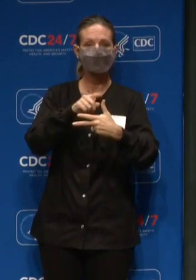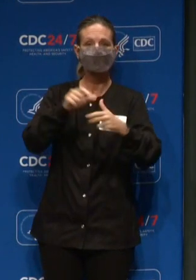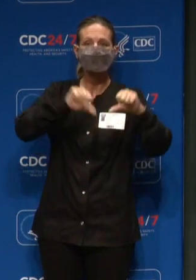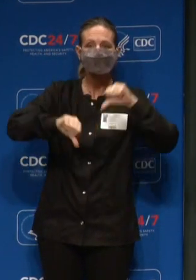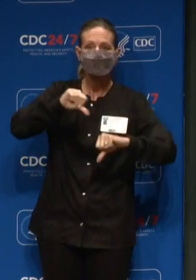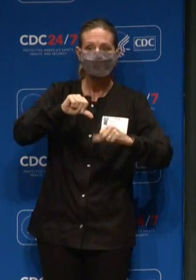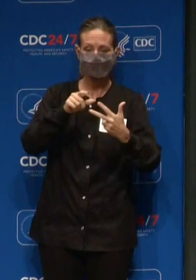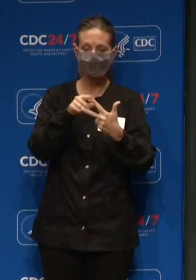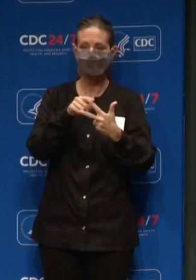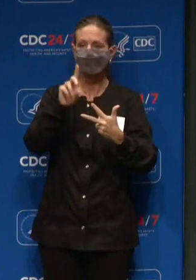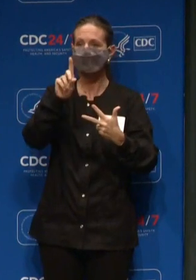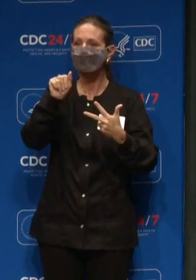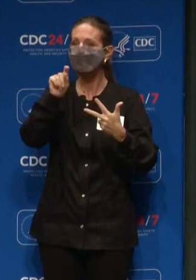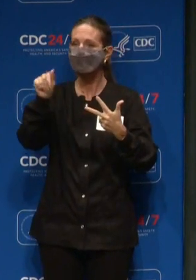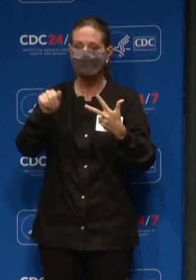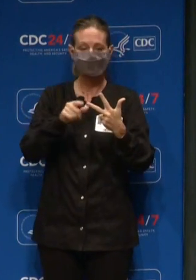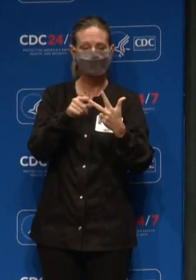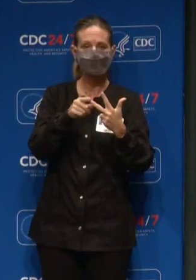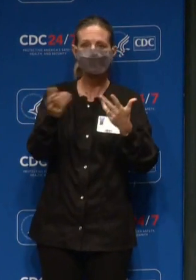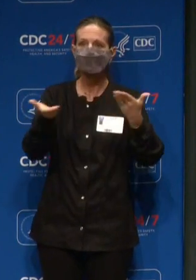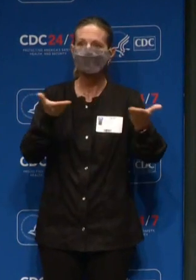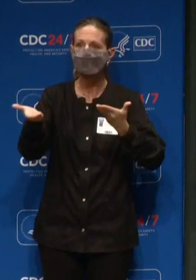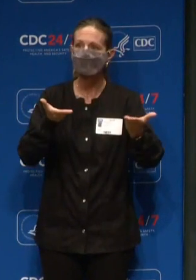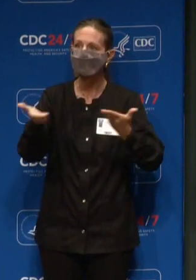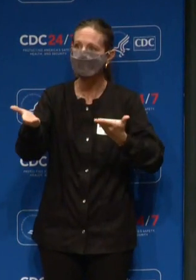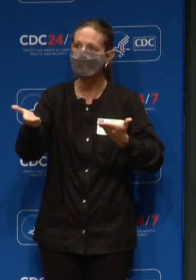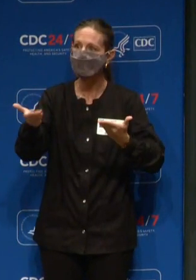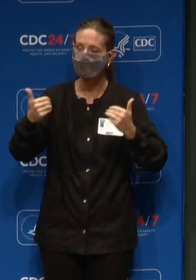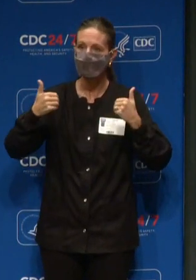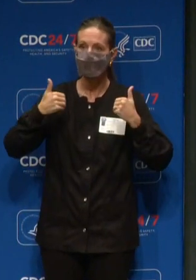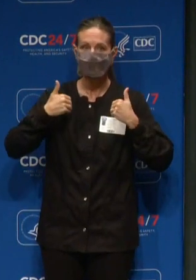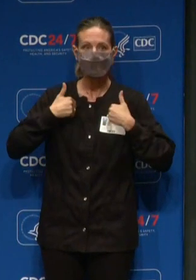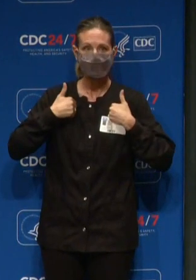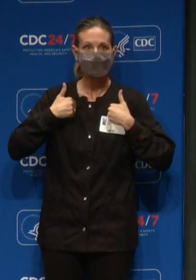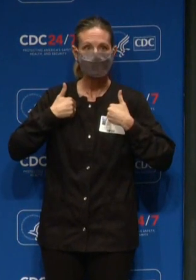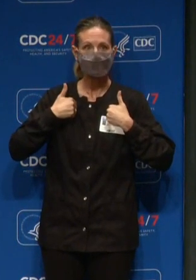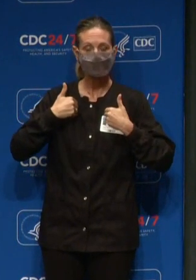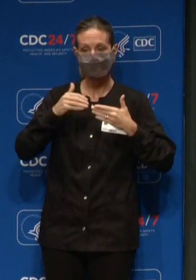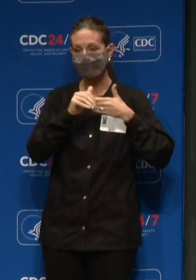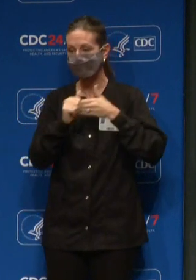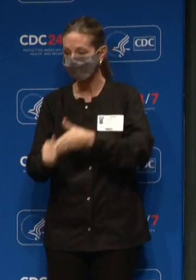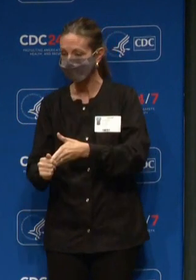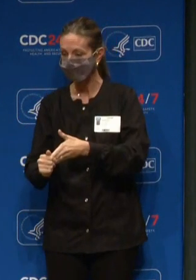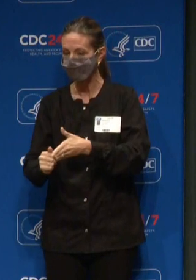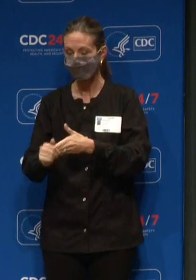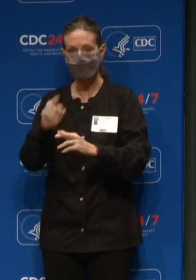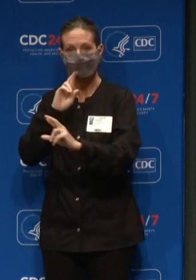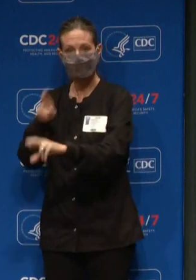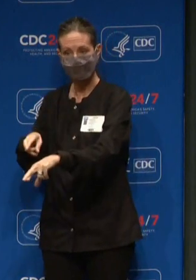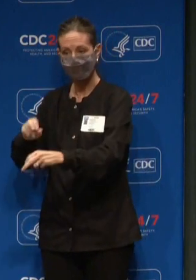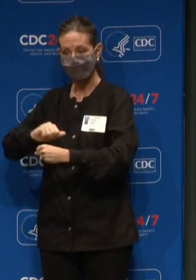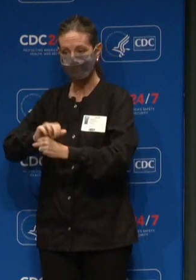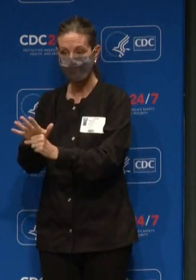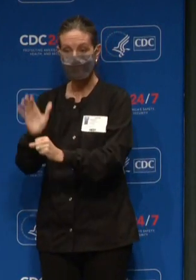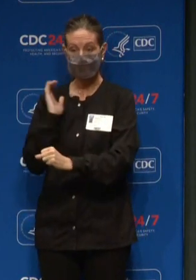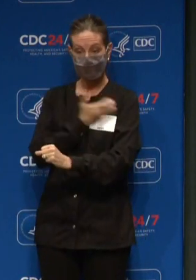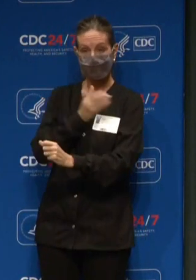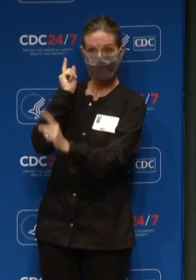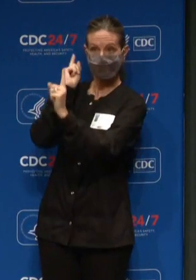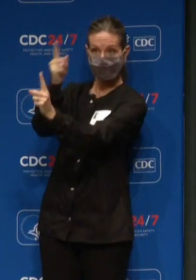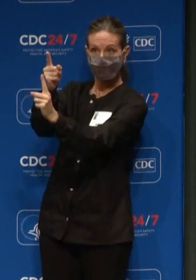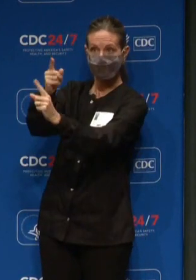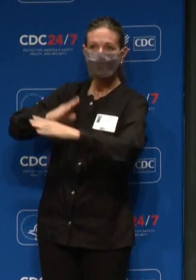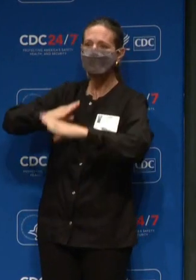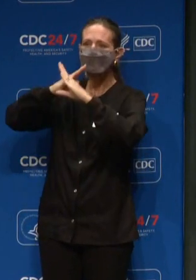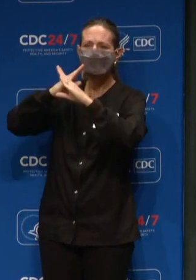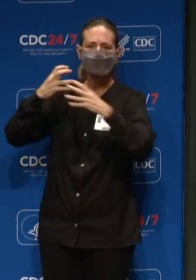have driven our unprecedented response to the COVID-19 pandemic. And our mission is to protect the health